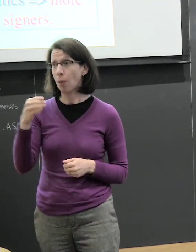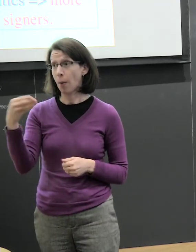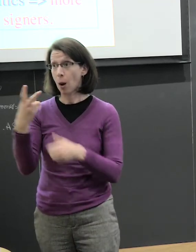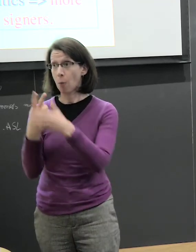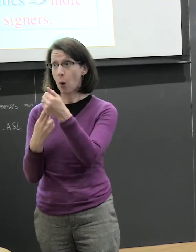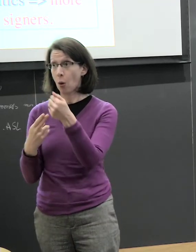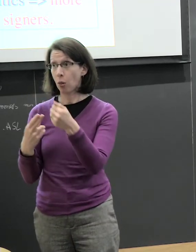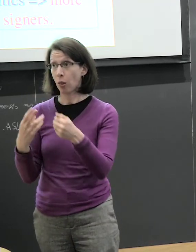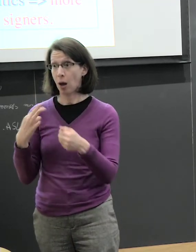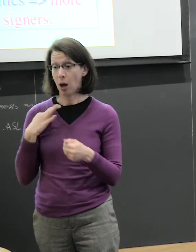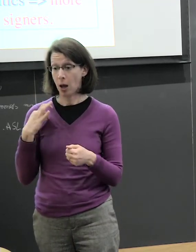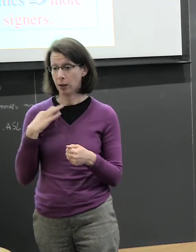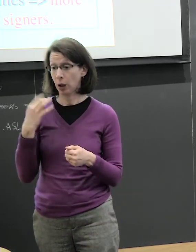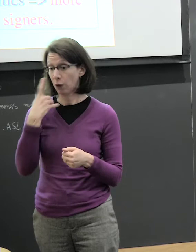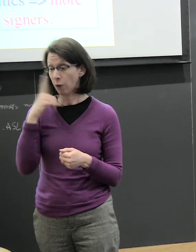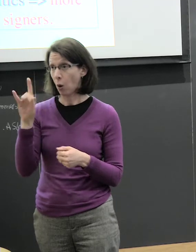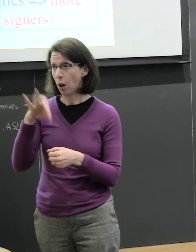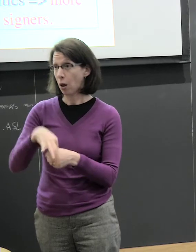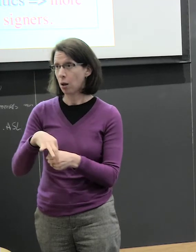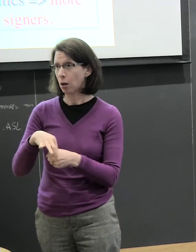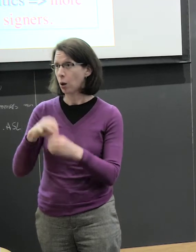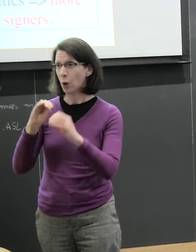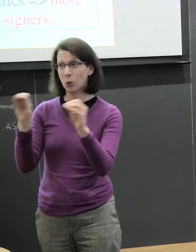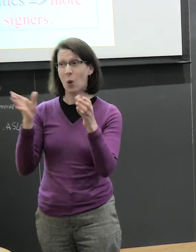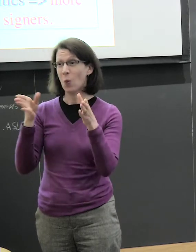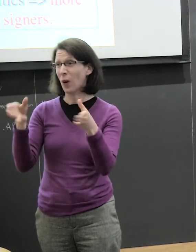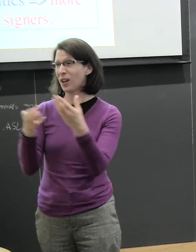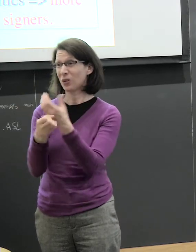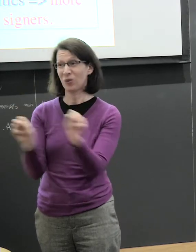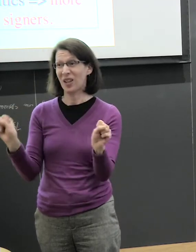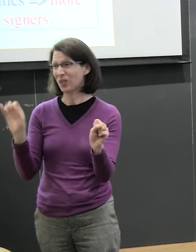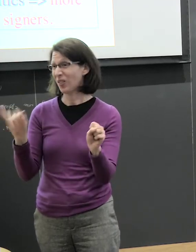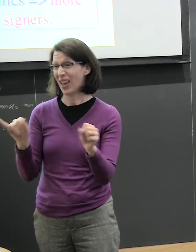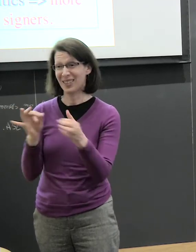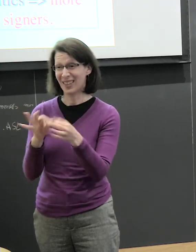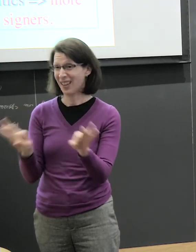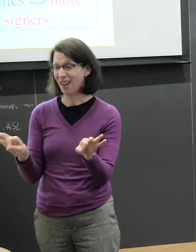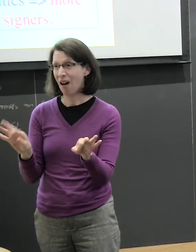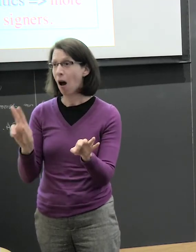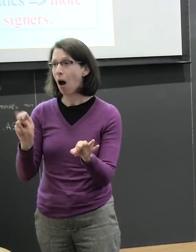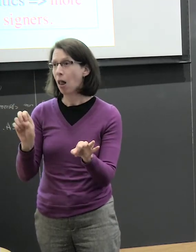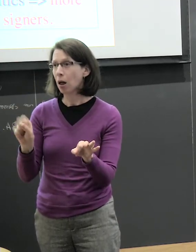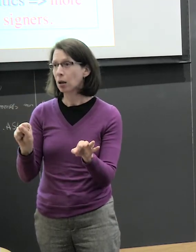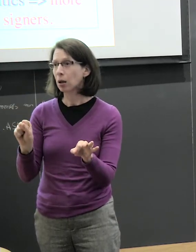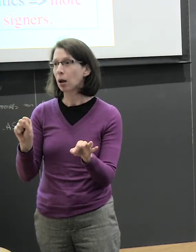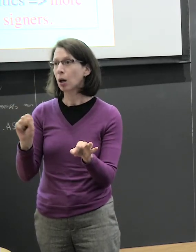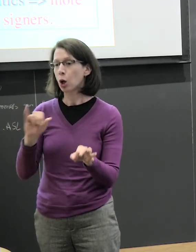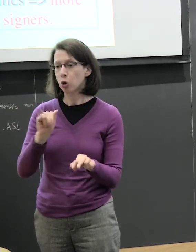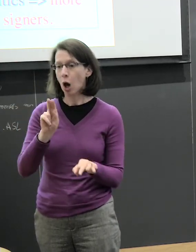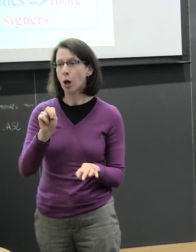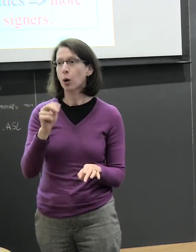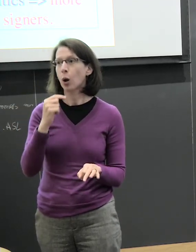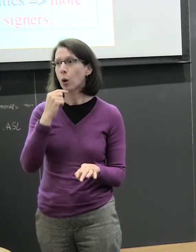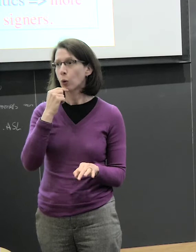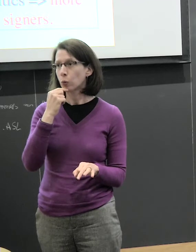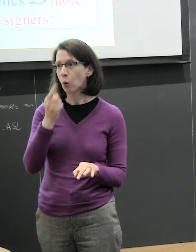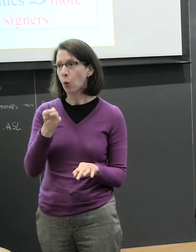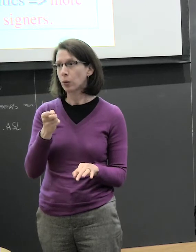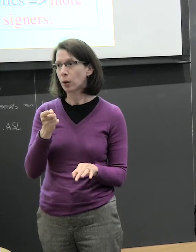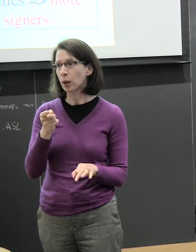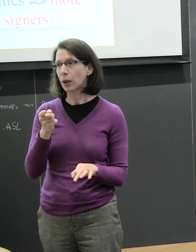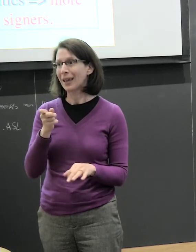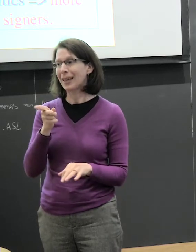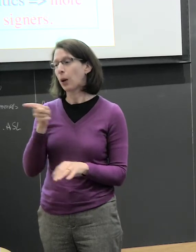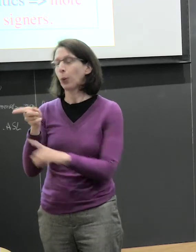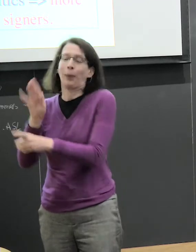election, there is no way to rescue that sentence without doing this action, which is John